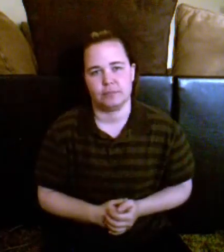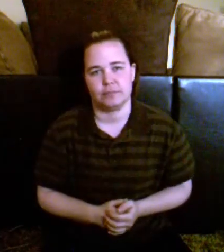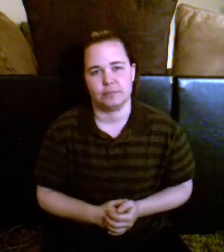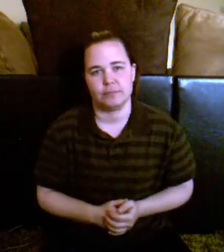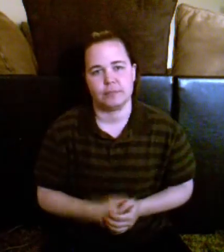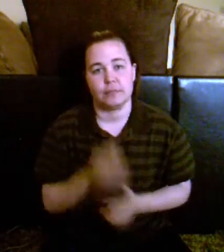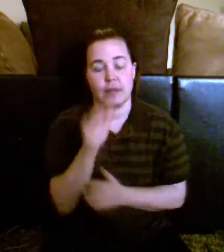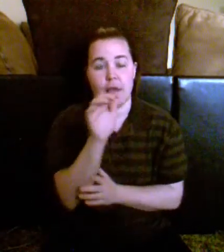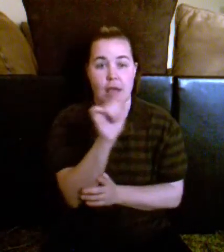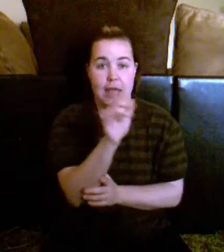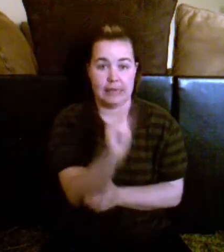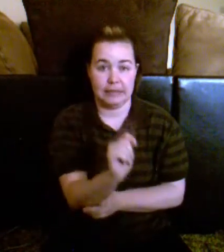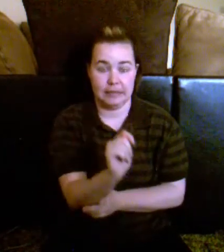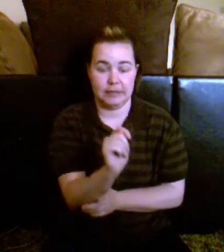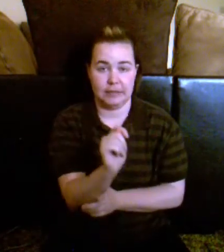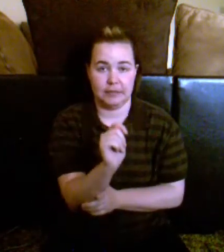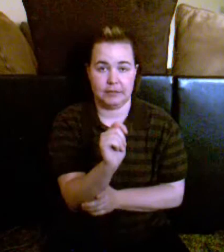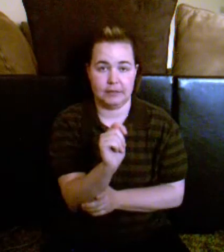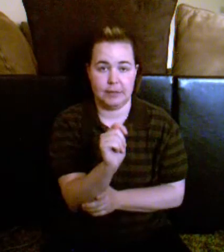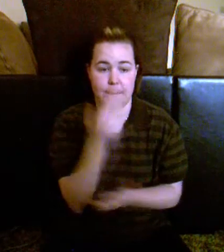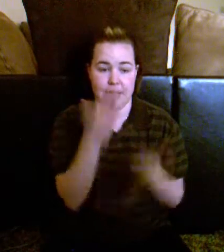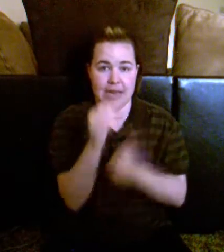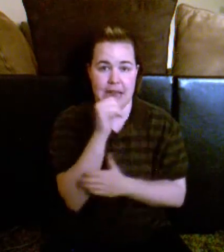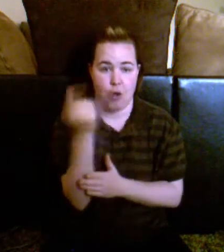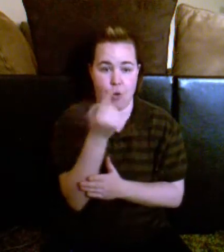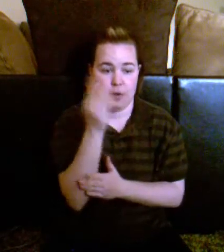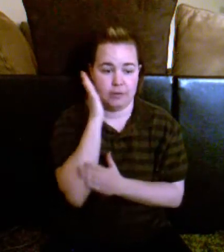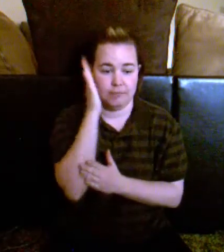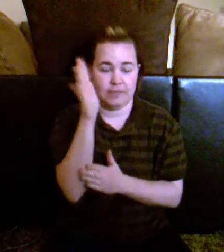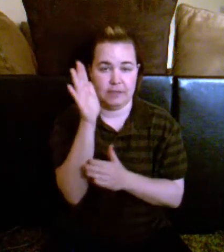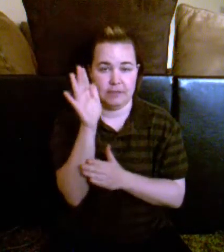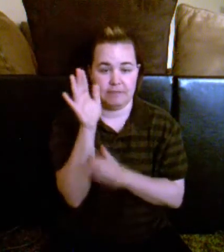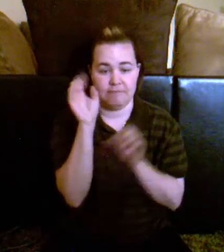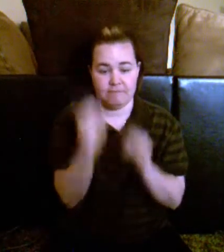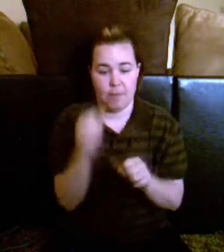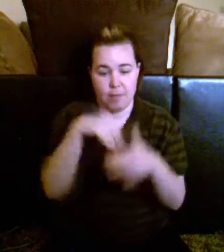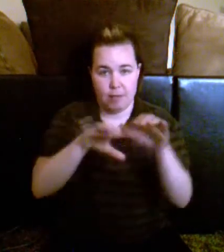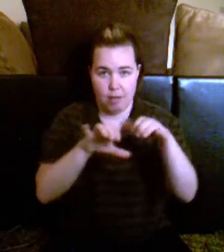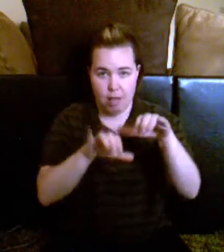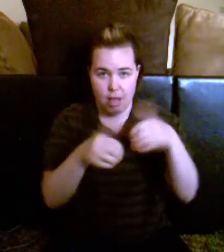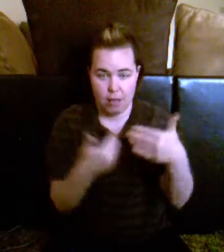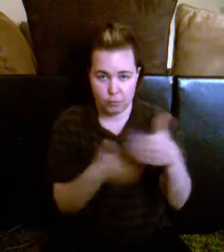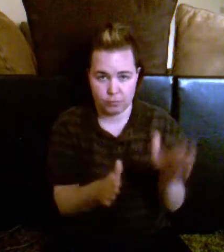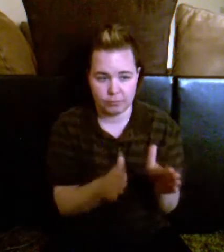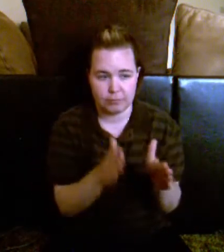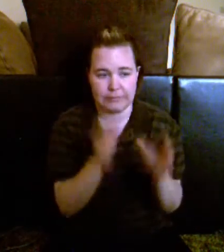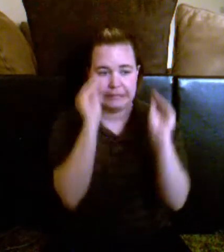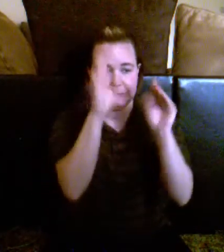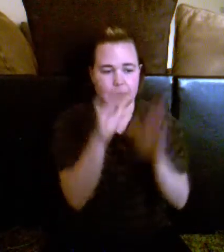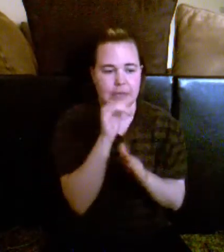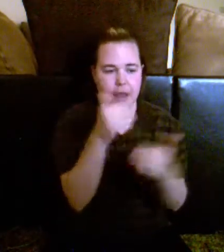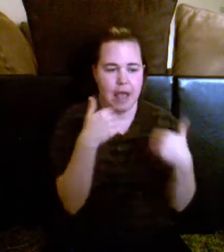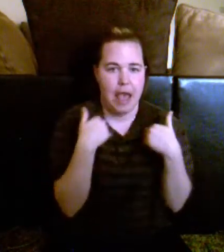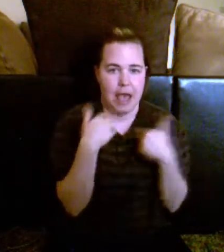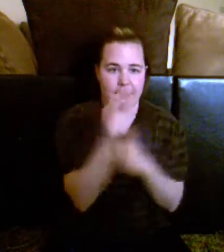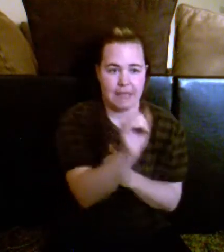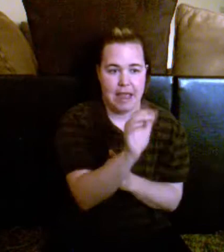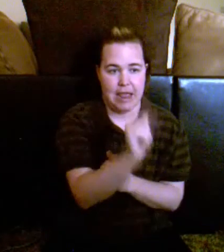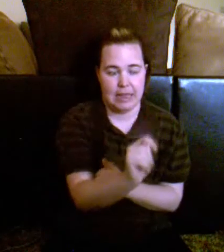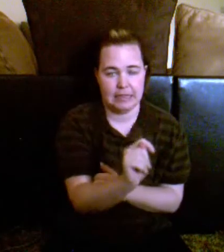Assistive technology may not always be available. Some teachers may not have the means to have the assistive technology always